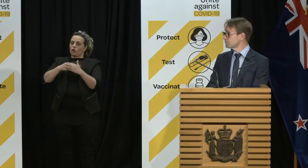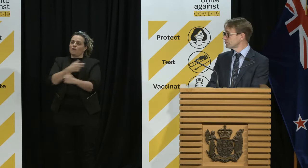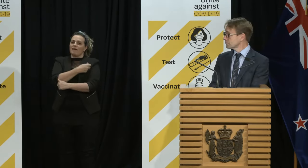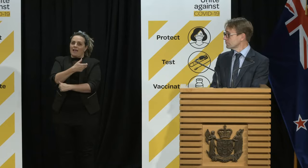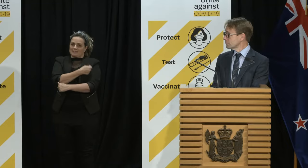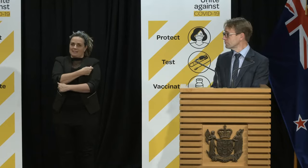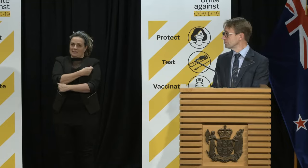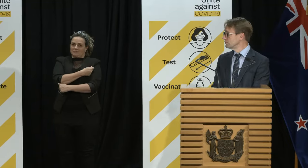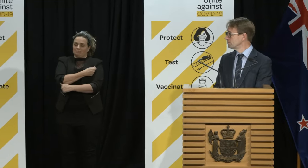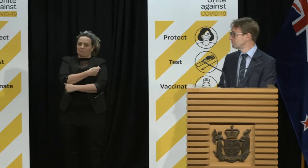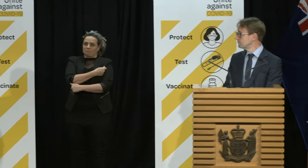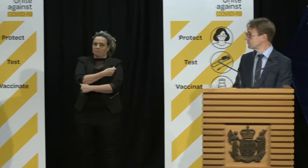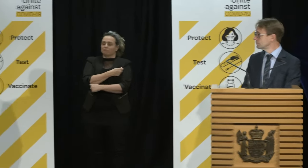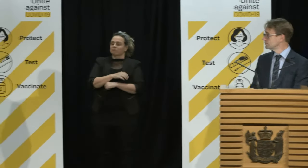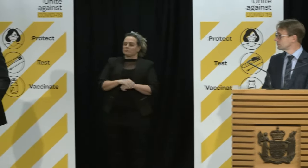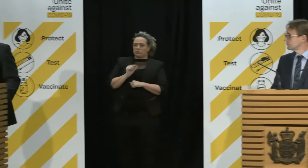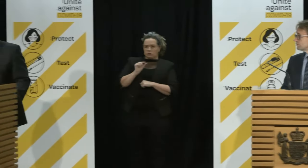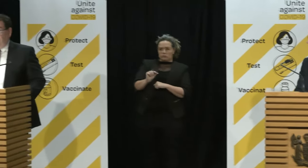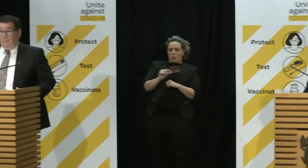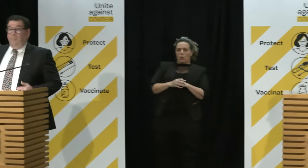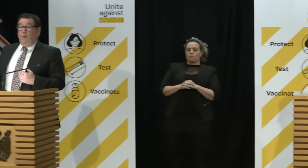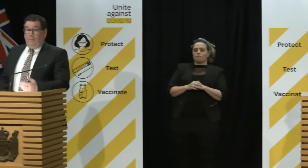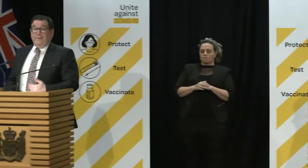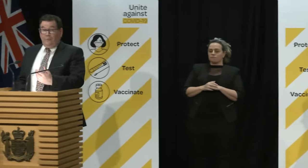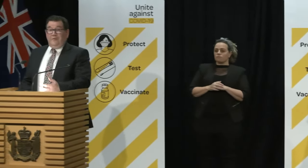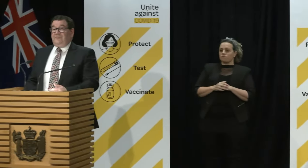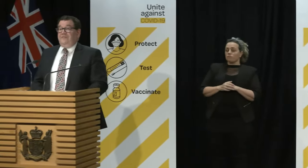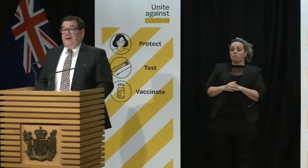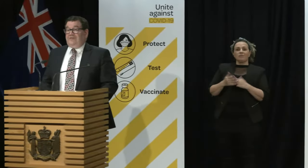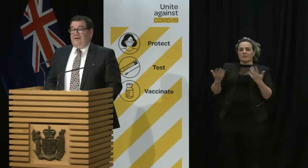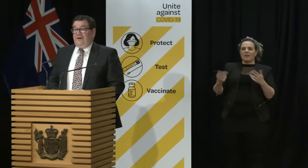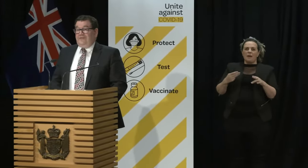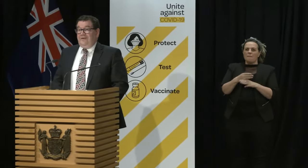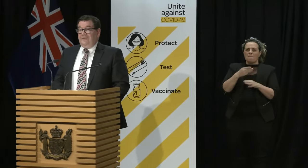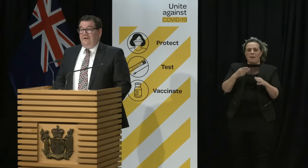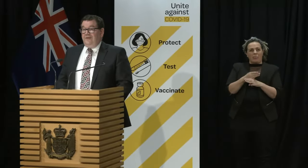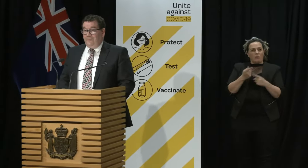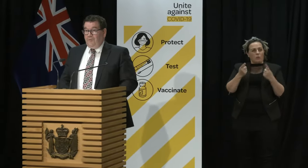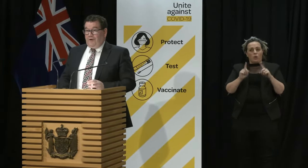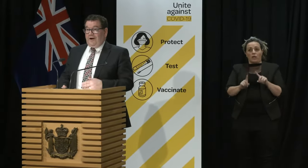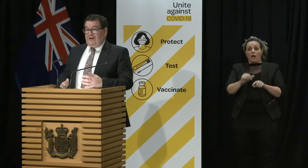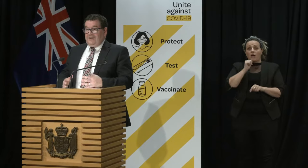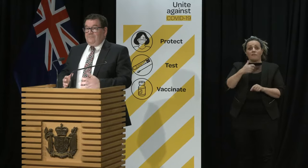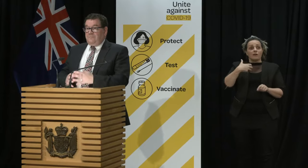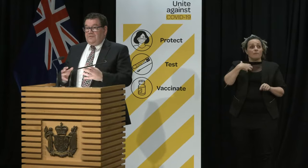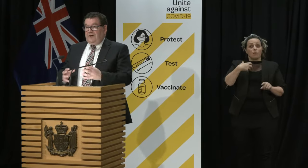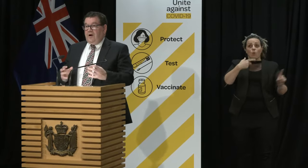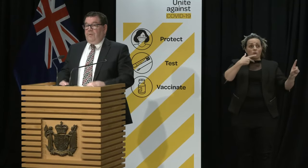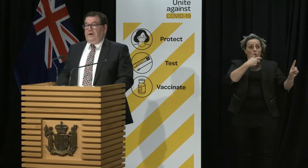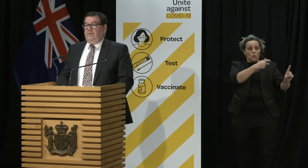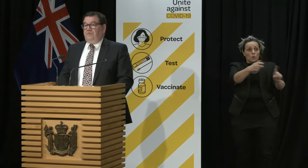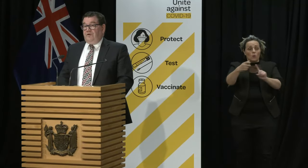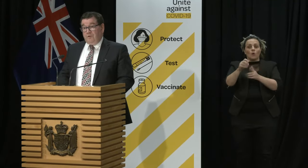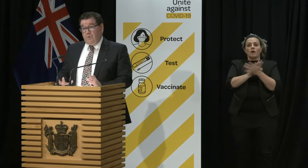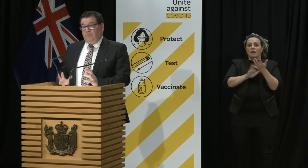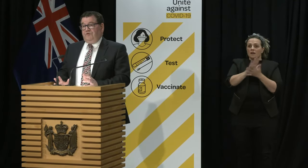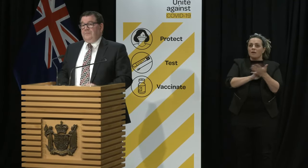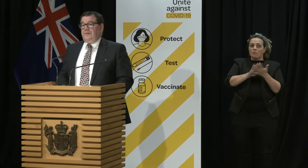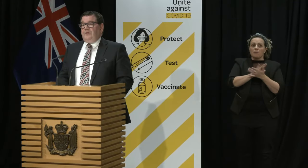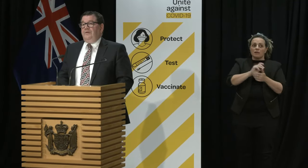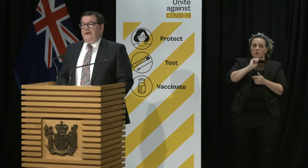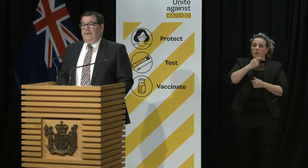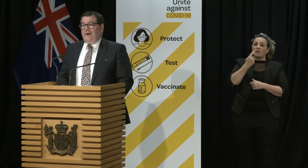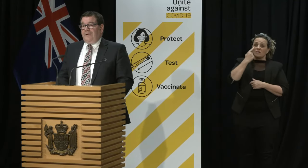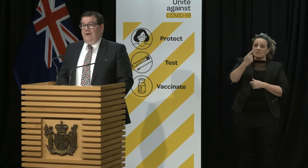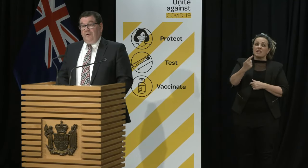and it is it's simply a function of maths in many ways that the more people we see vaccinated the more likely as an outbreak grows that you will